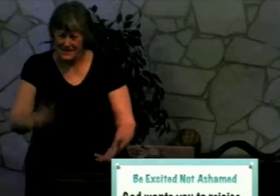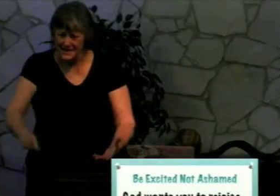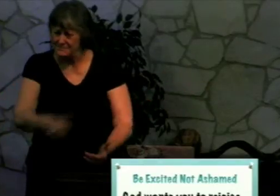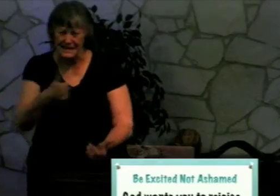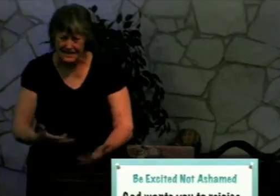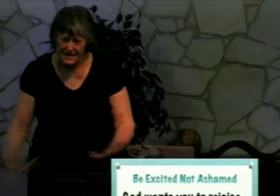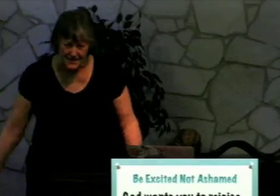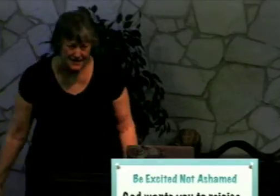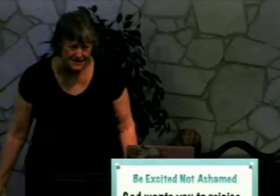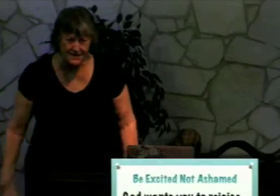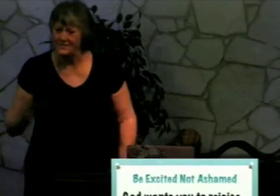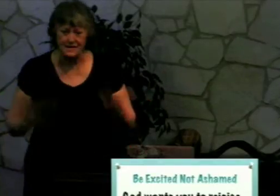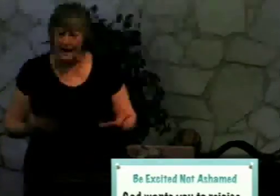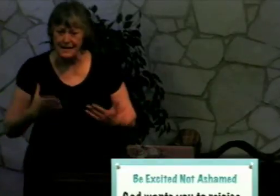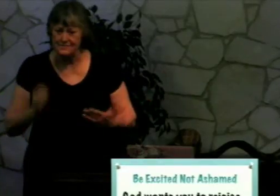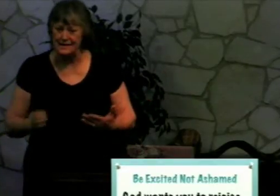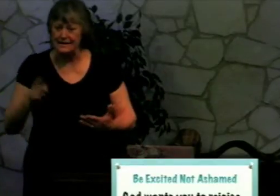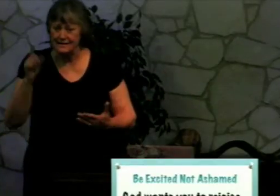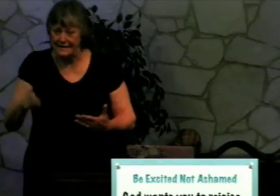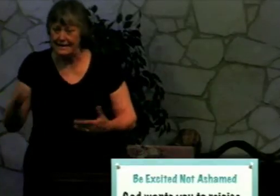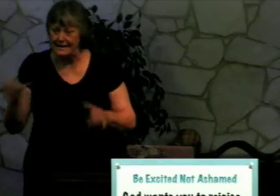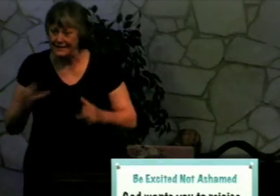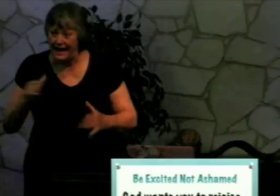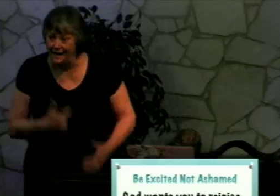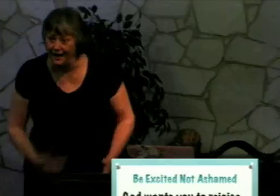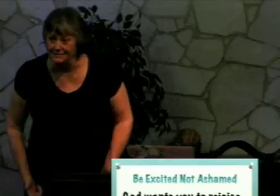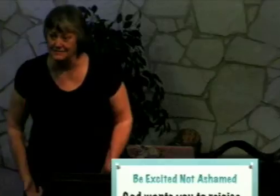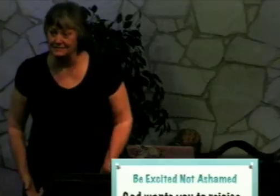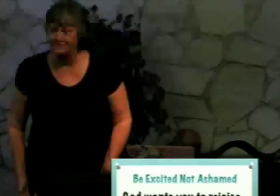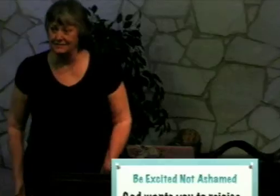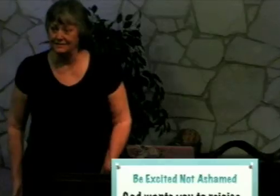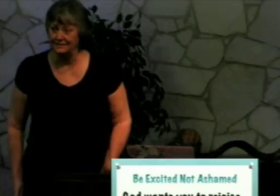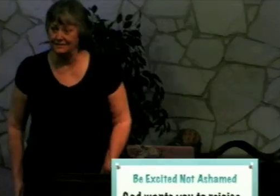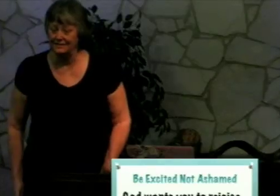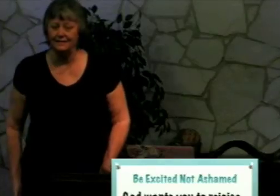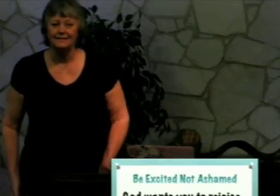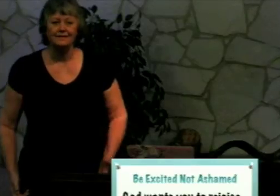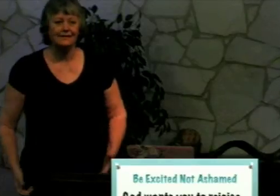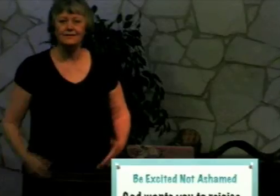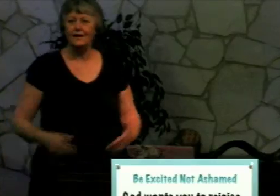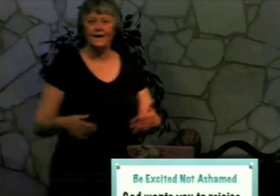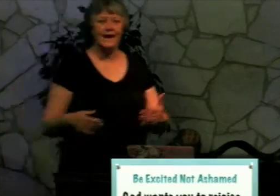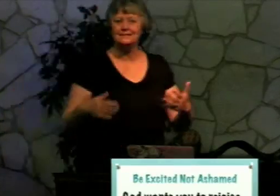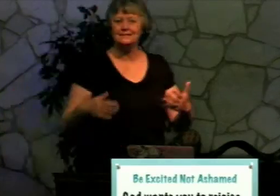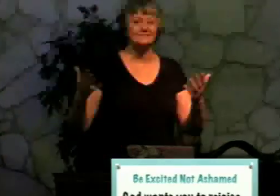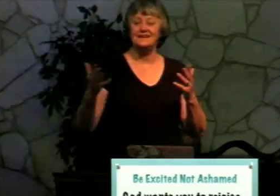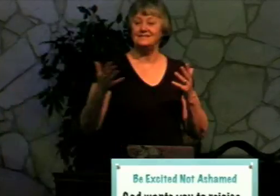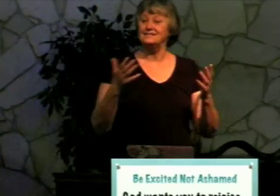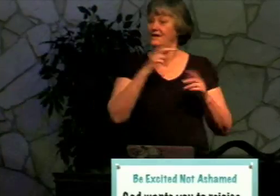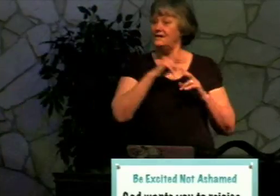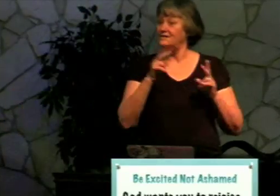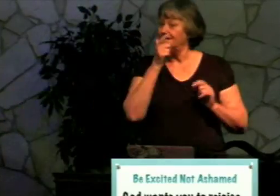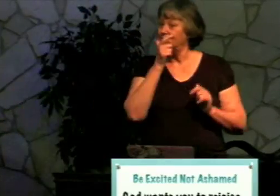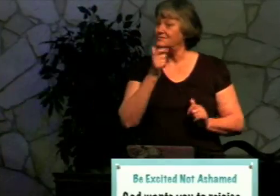them anything? They might be needy like us. You know, and it's just like, it's very